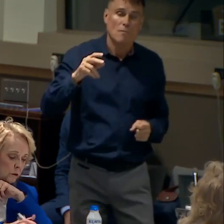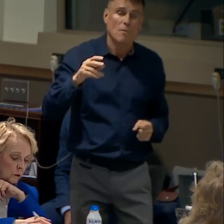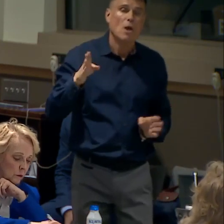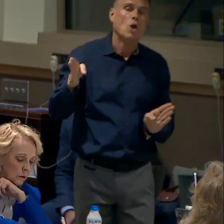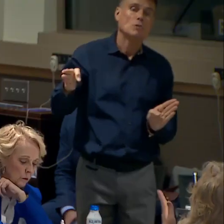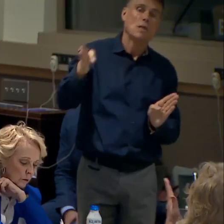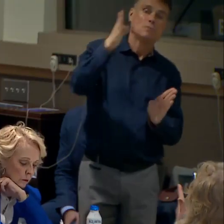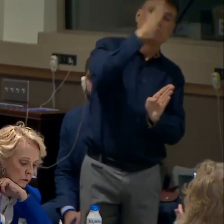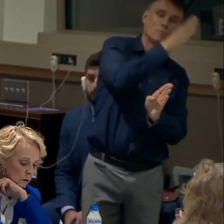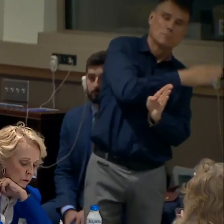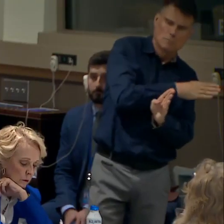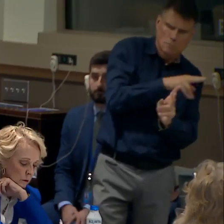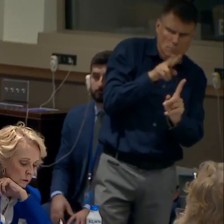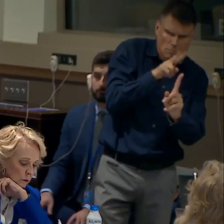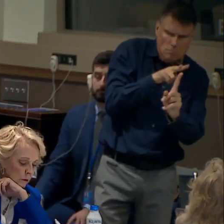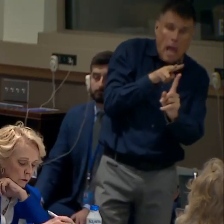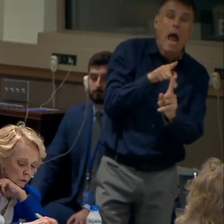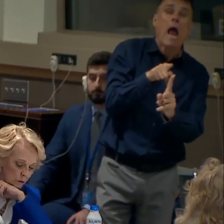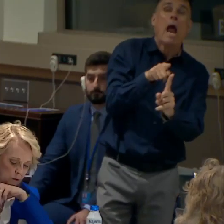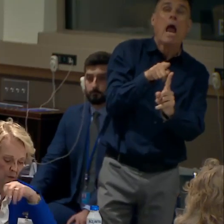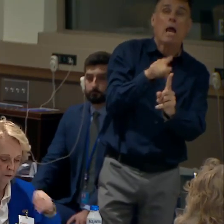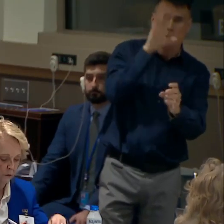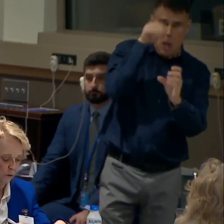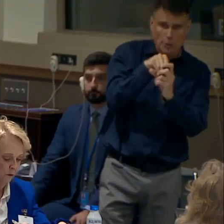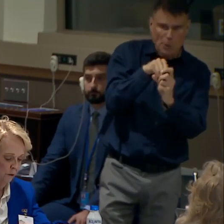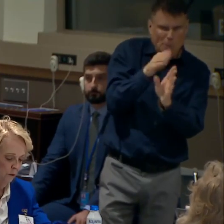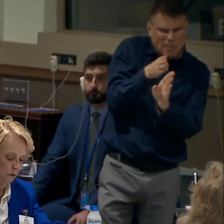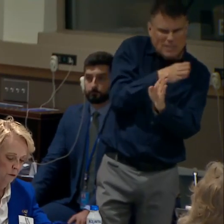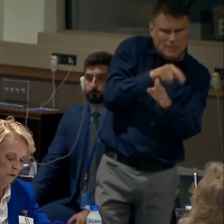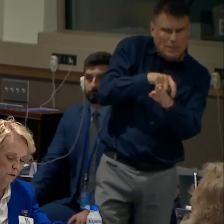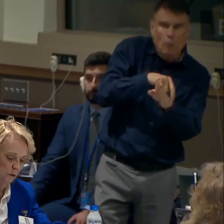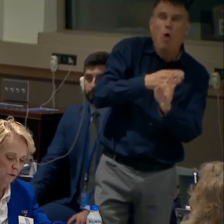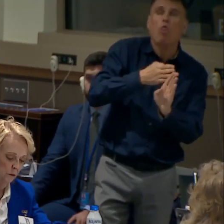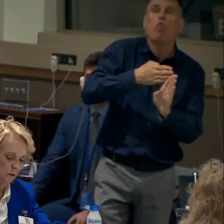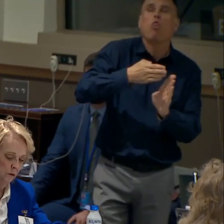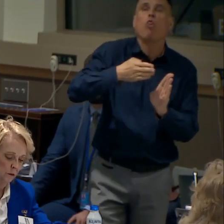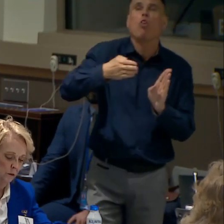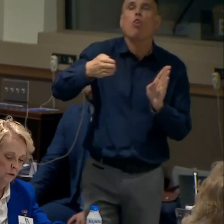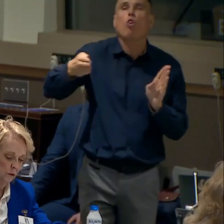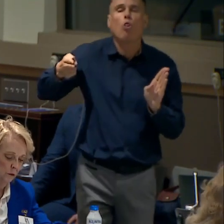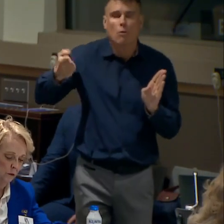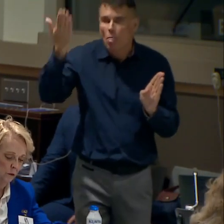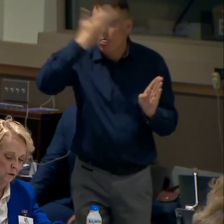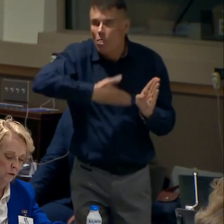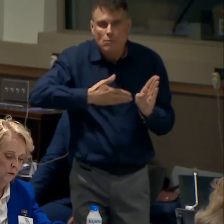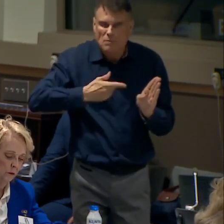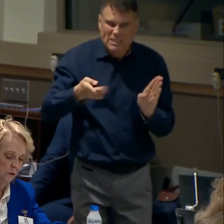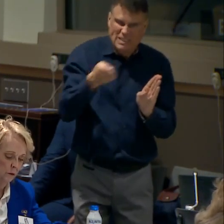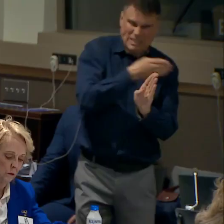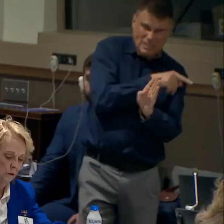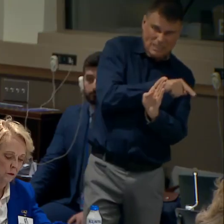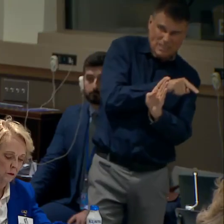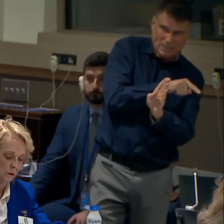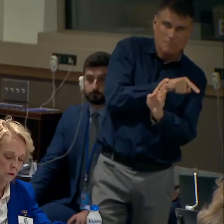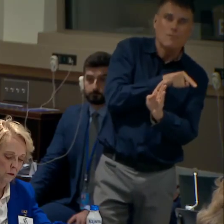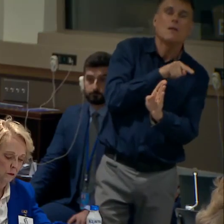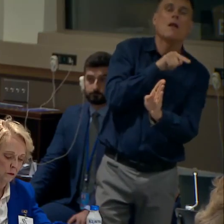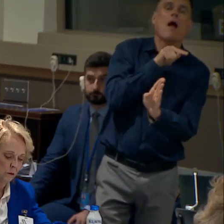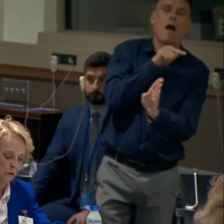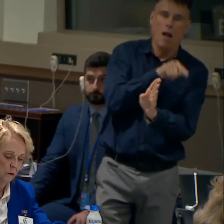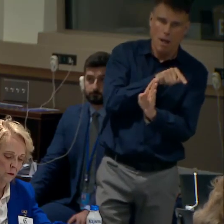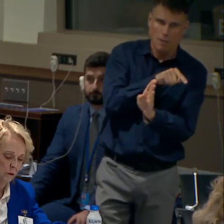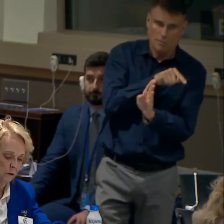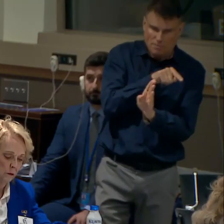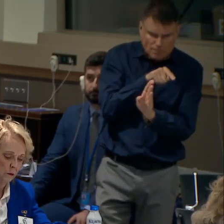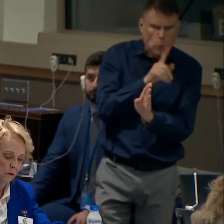witnessed firsthand early detection, education, guidance, specialized education, and the difference it